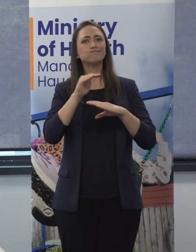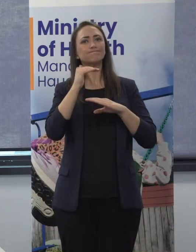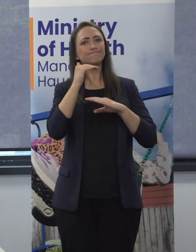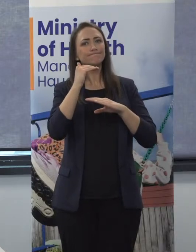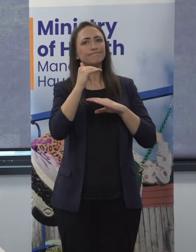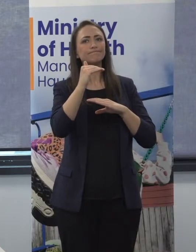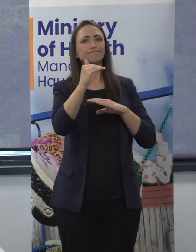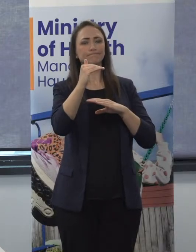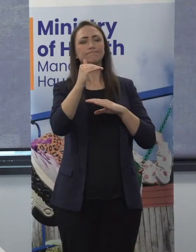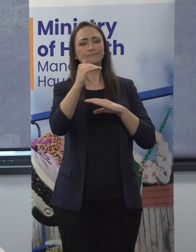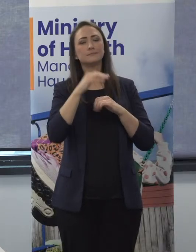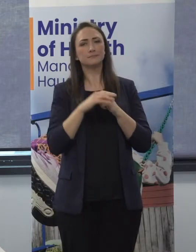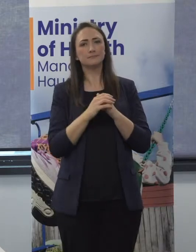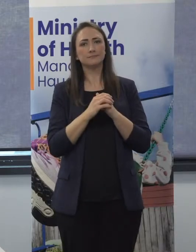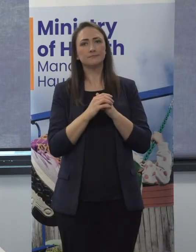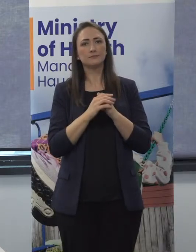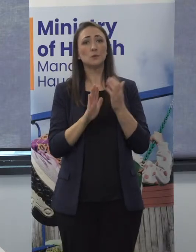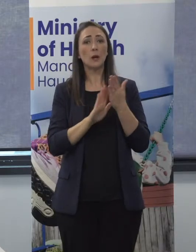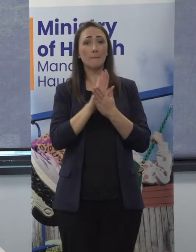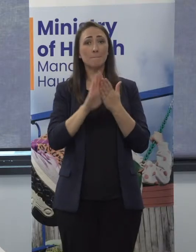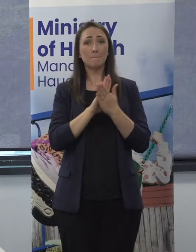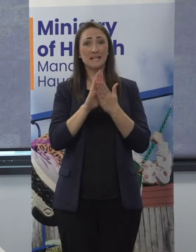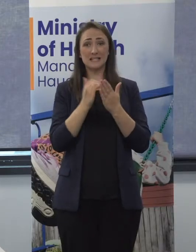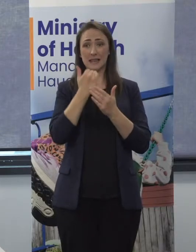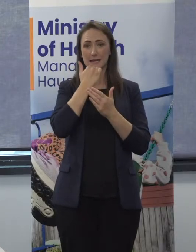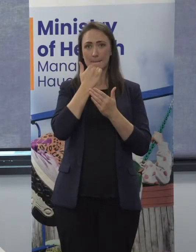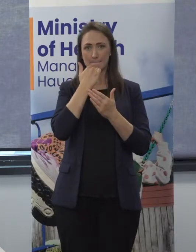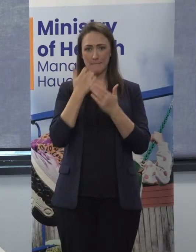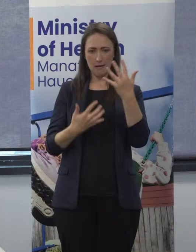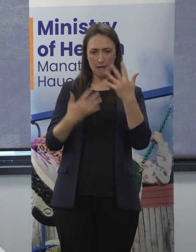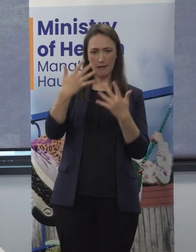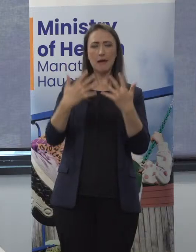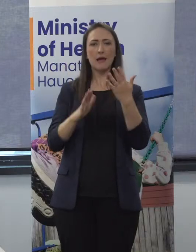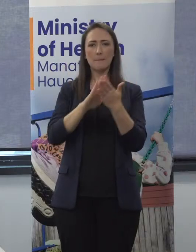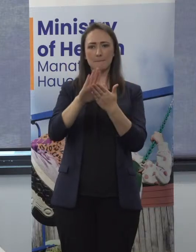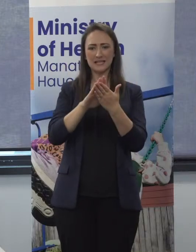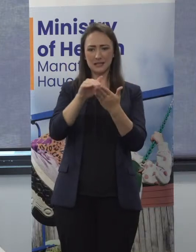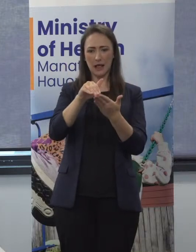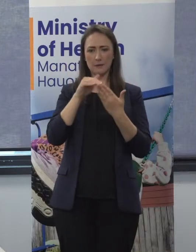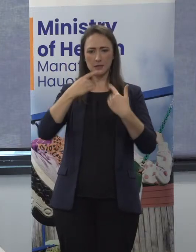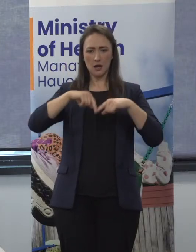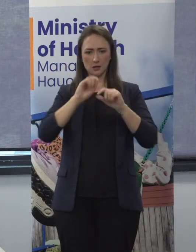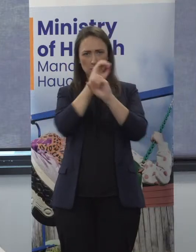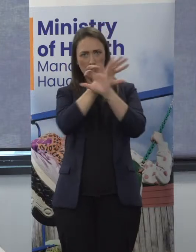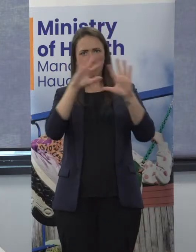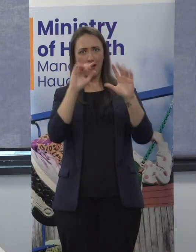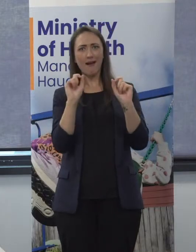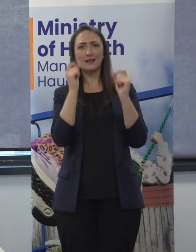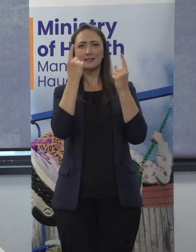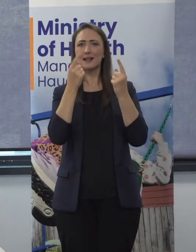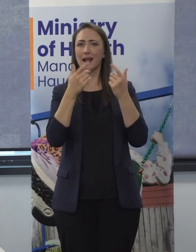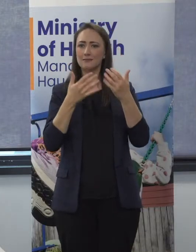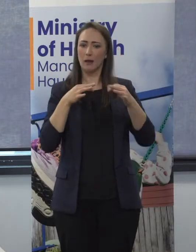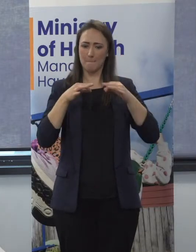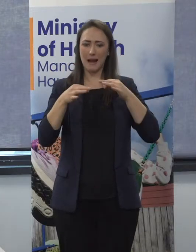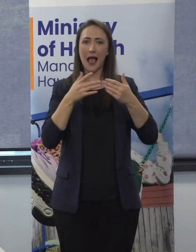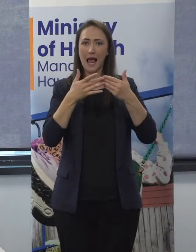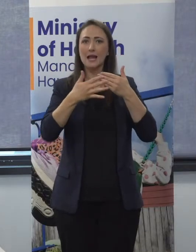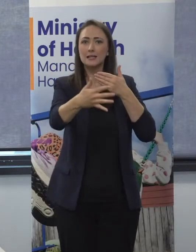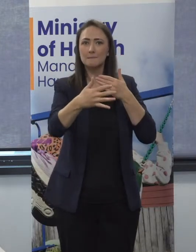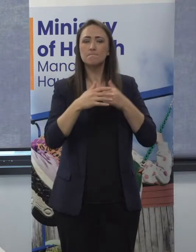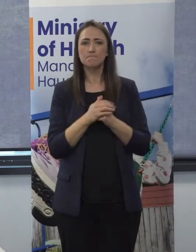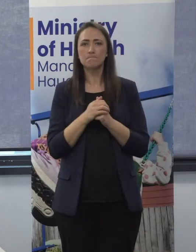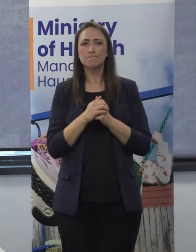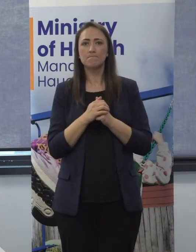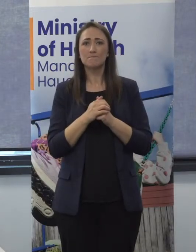to inform our decision making and our levels of protection through those settings. Of course, with winter coming,